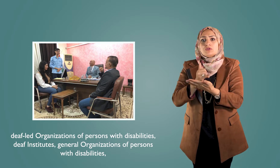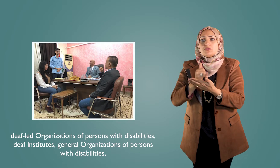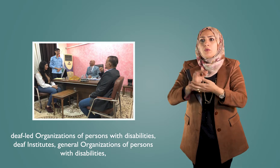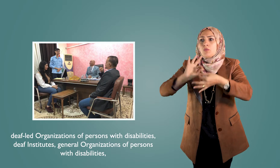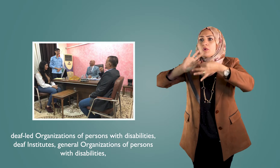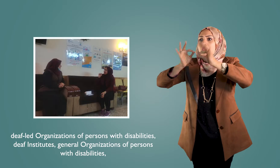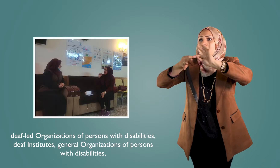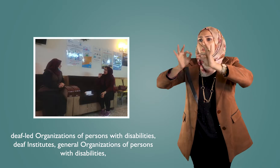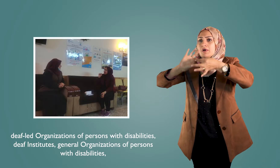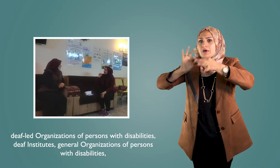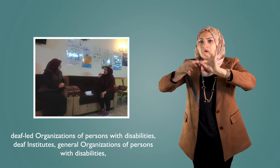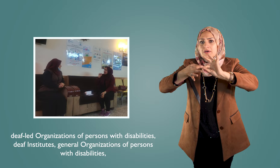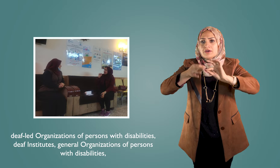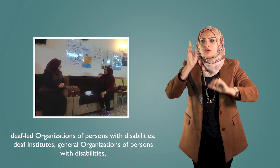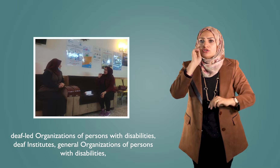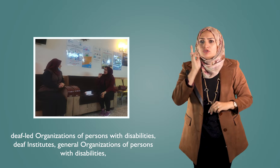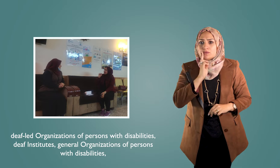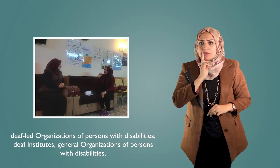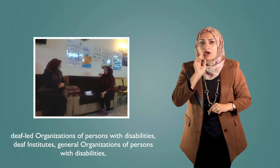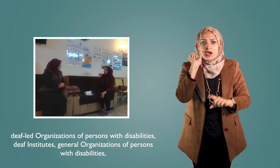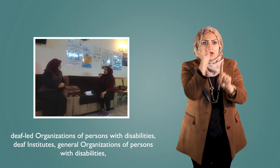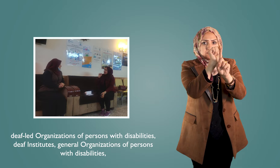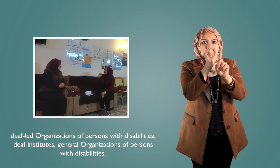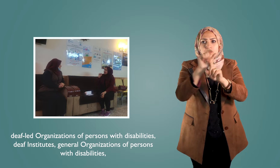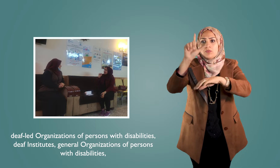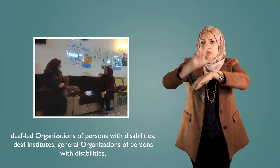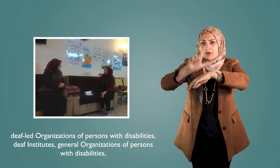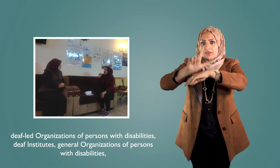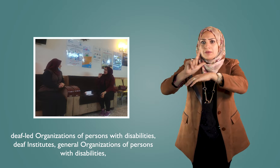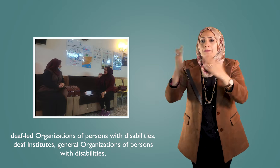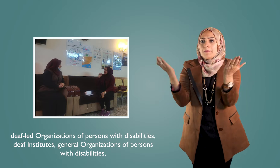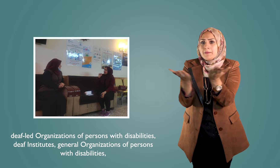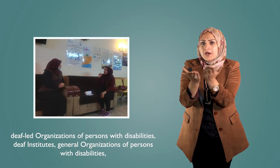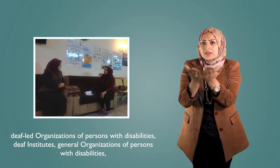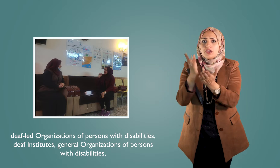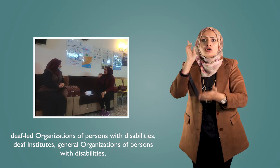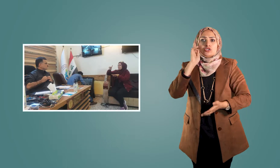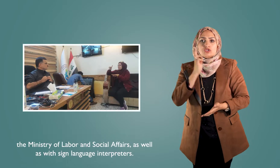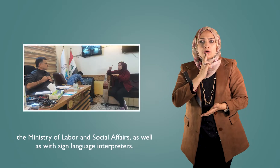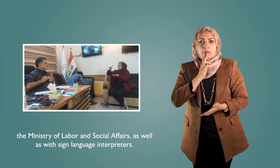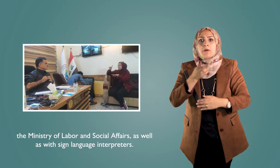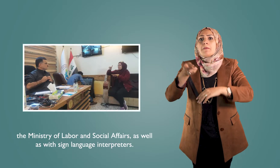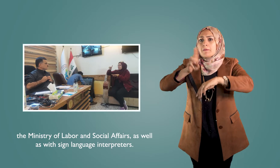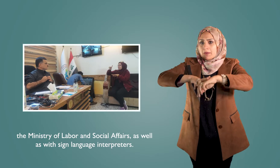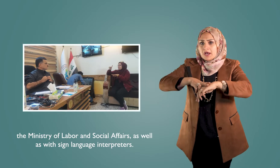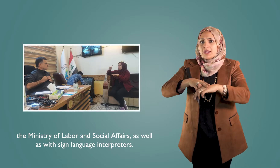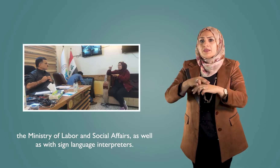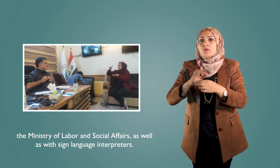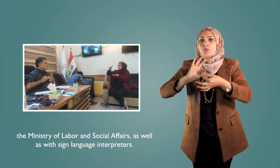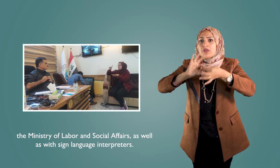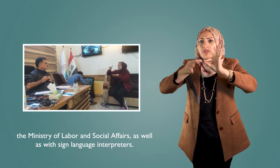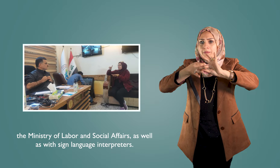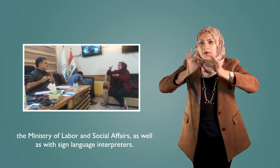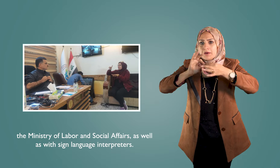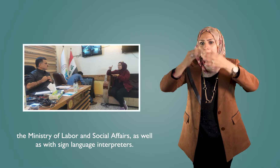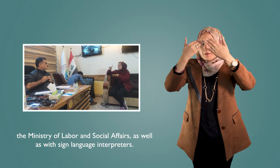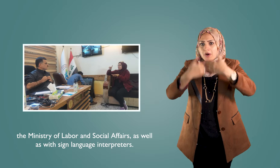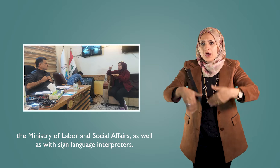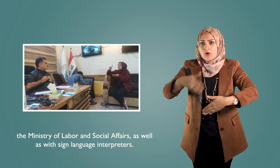deaf institutes, general organizations of persons with disabilities, the Ministry of Labor and Social Affairs, as well as sign